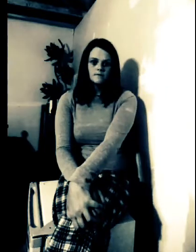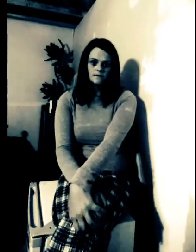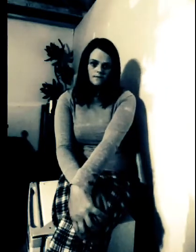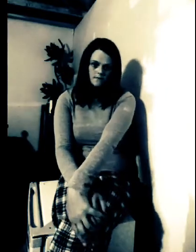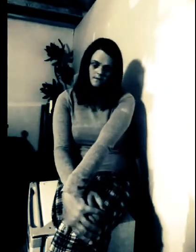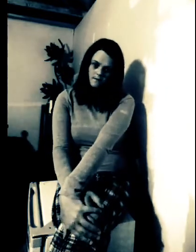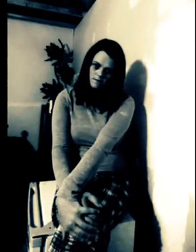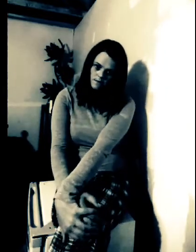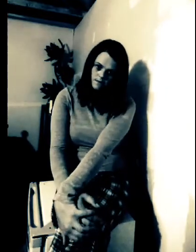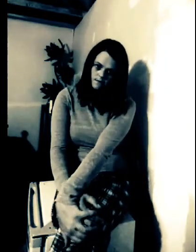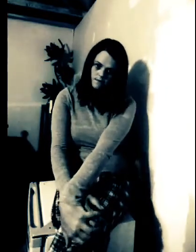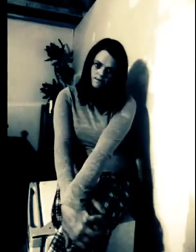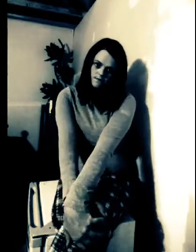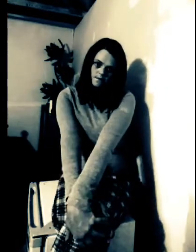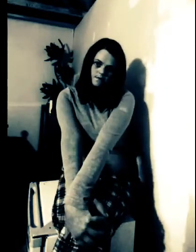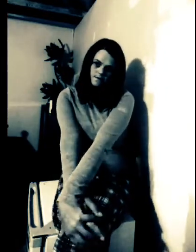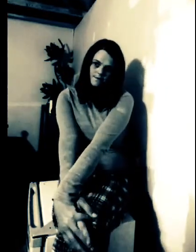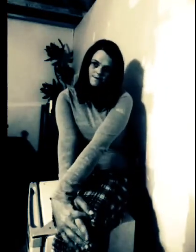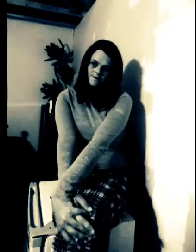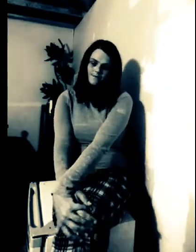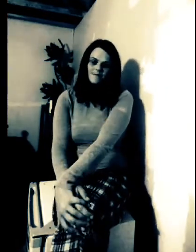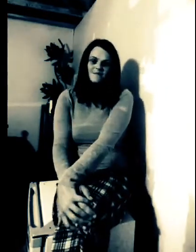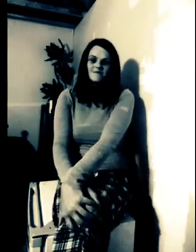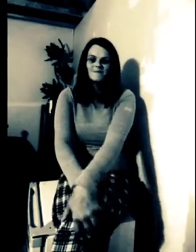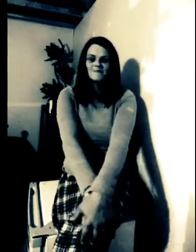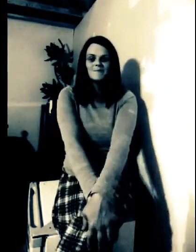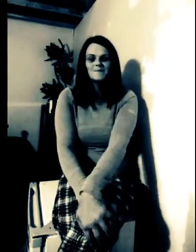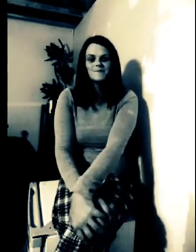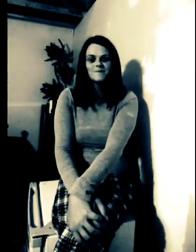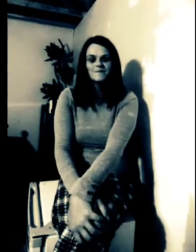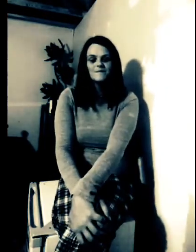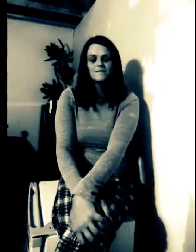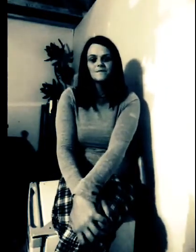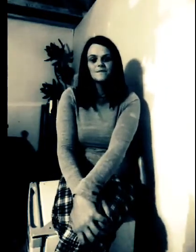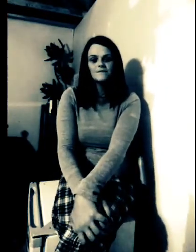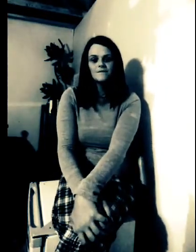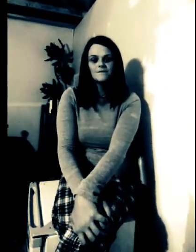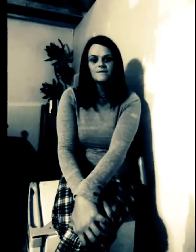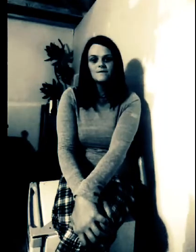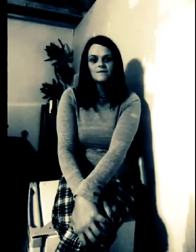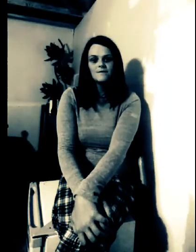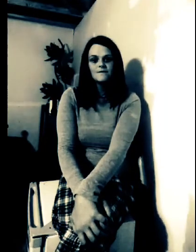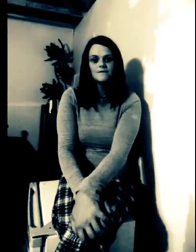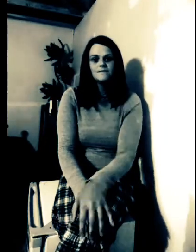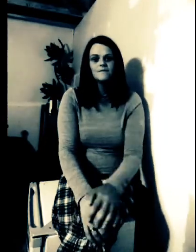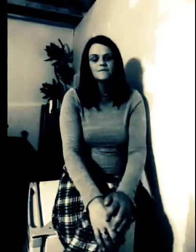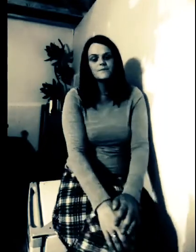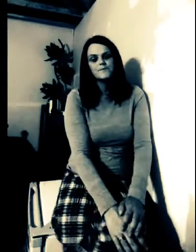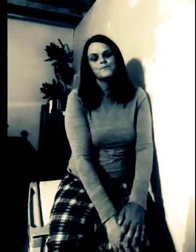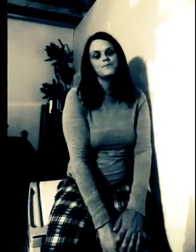see you I'll you next time.